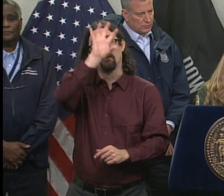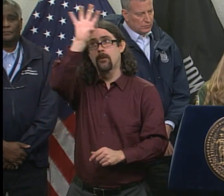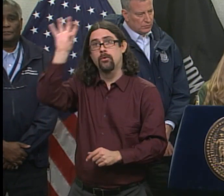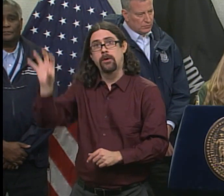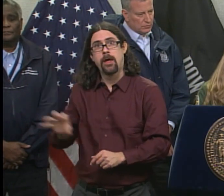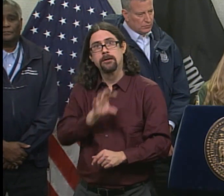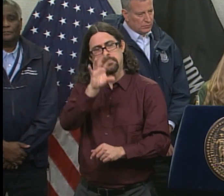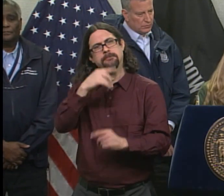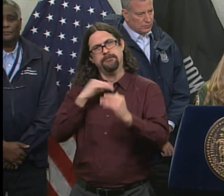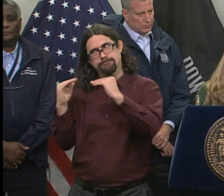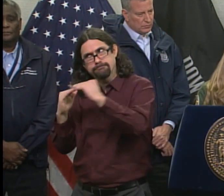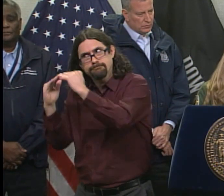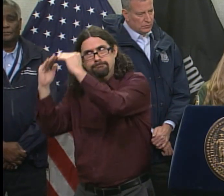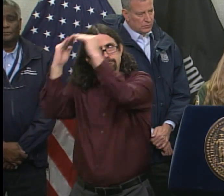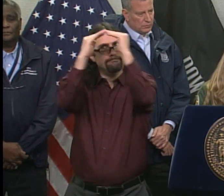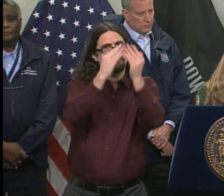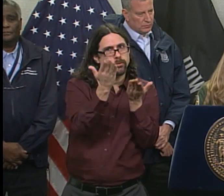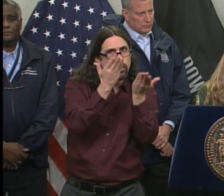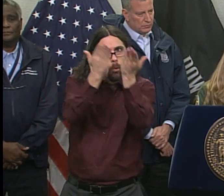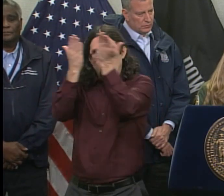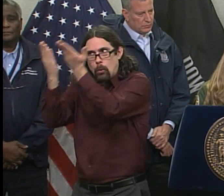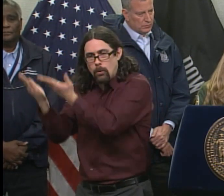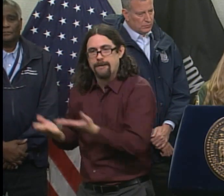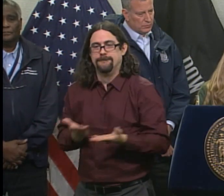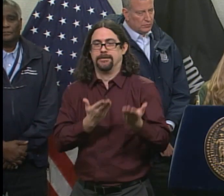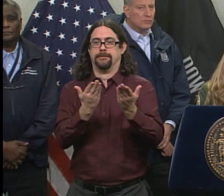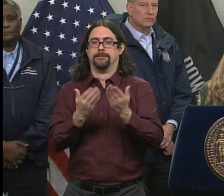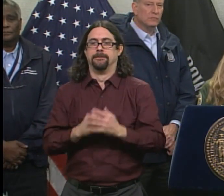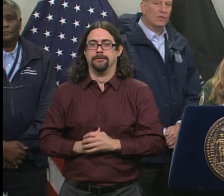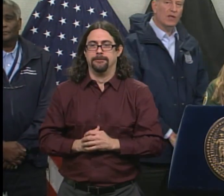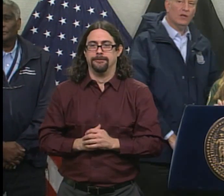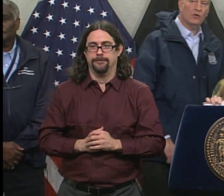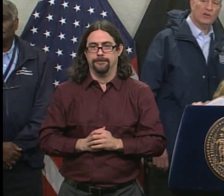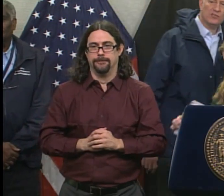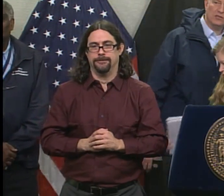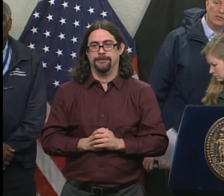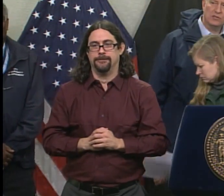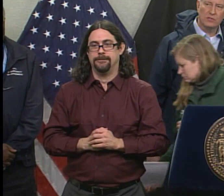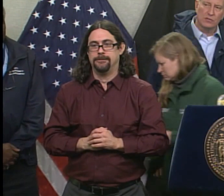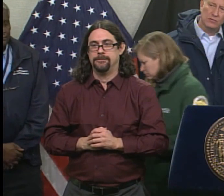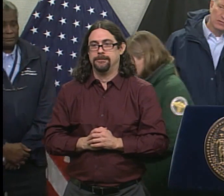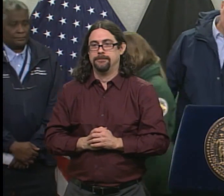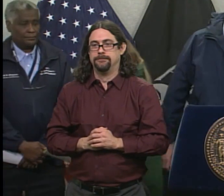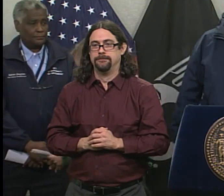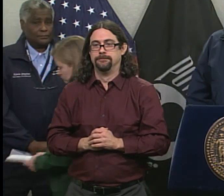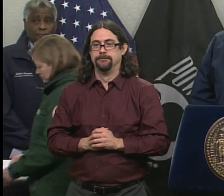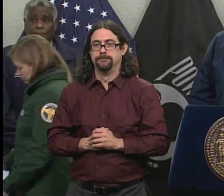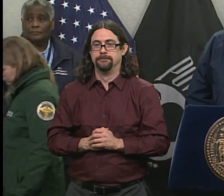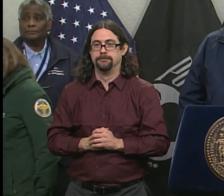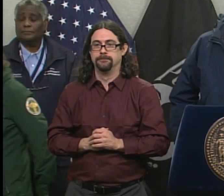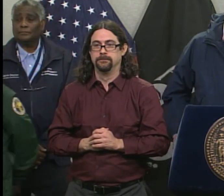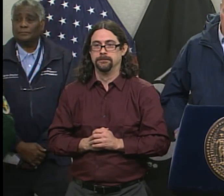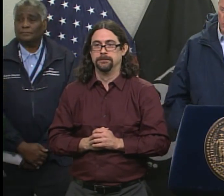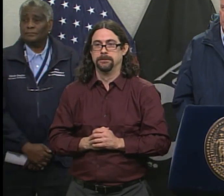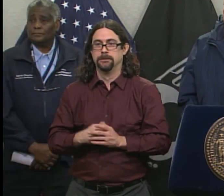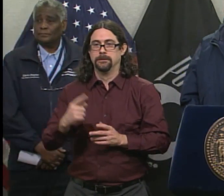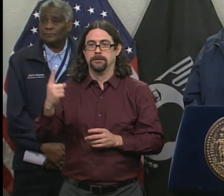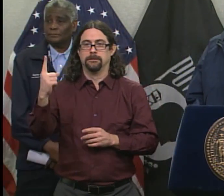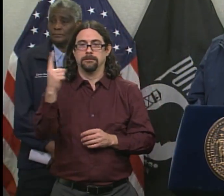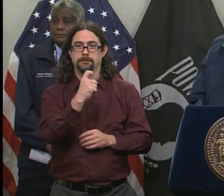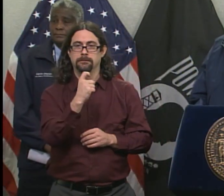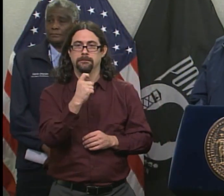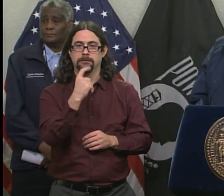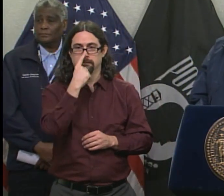who arrived this morning to help us dig out. Okay, other questions? Yes. Just on the first